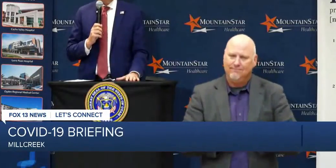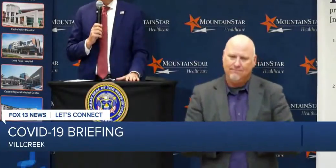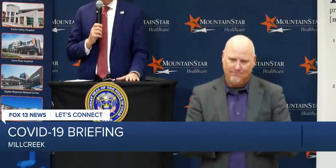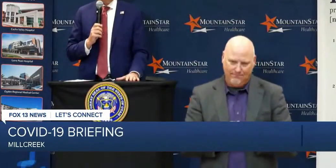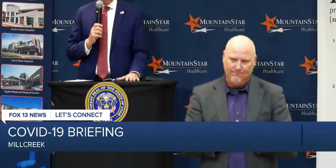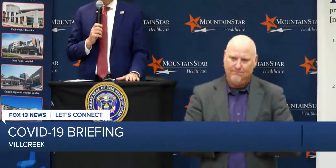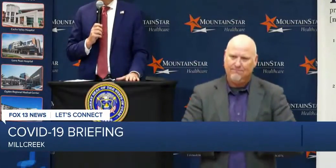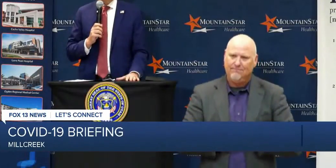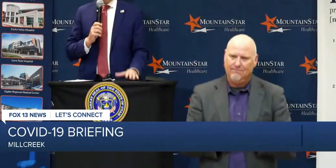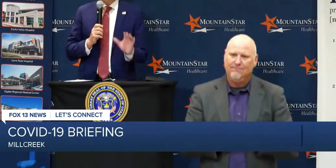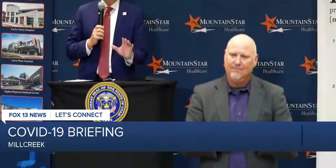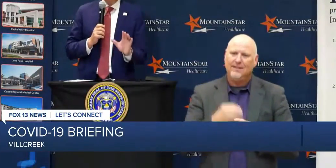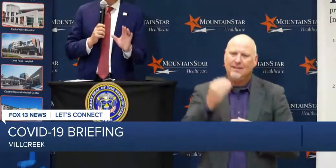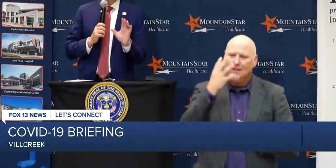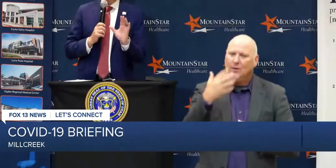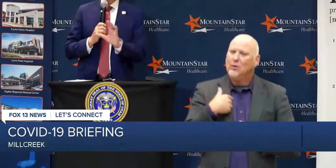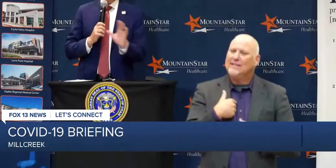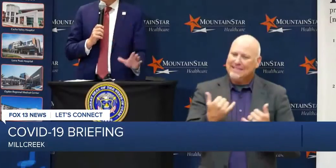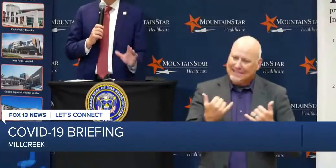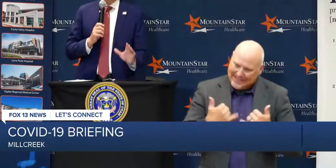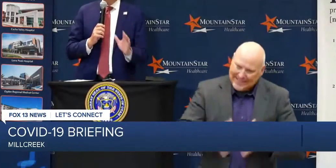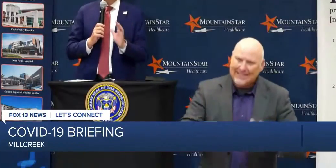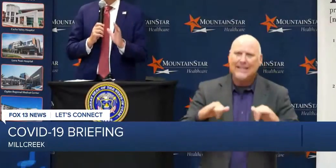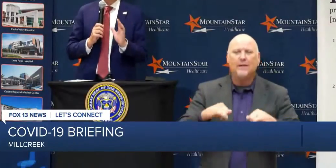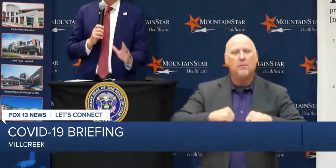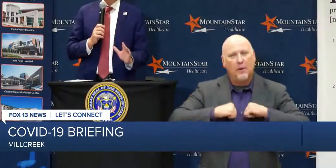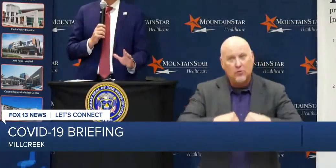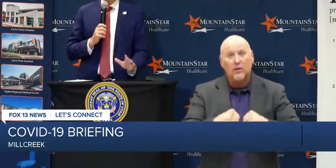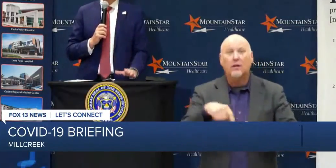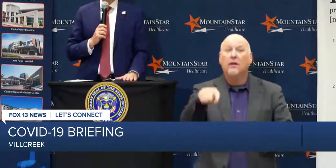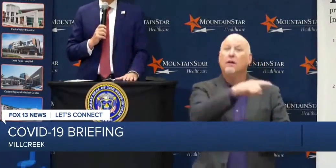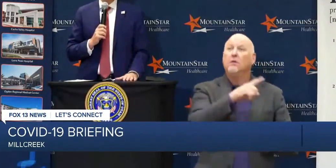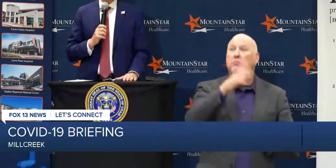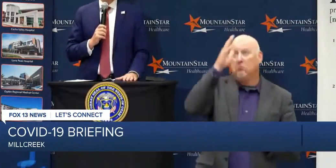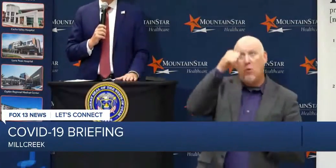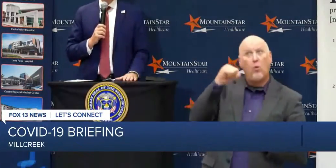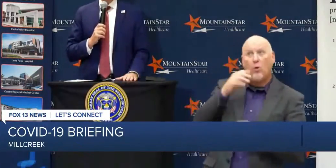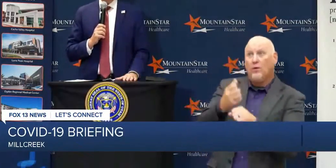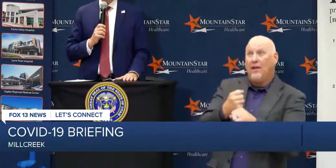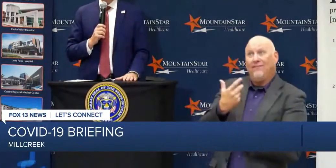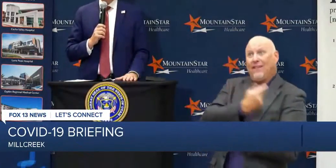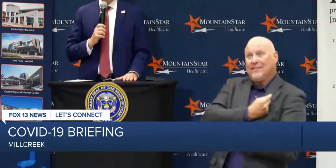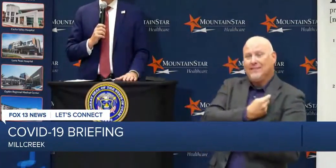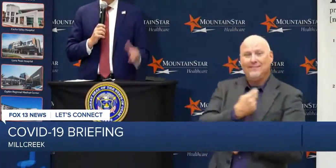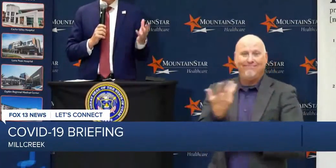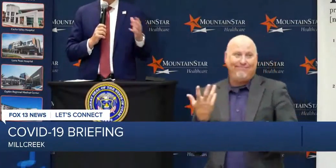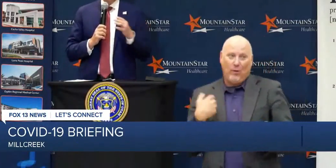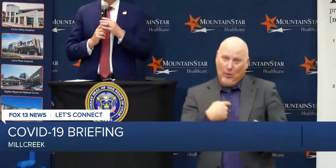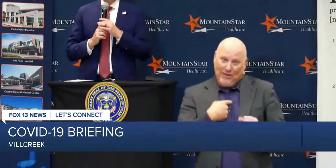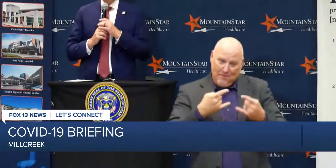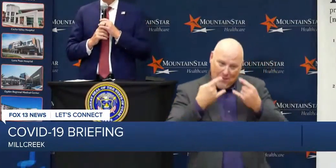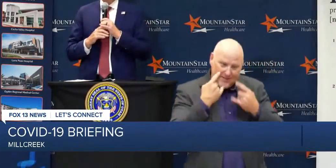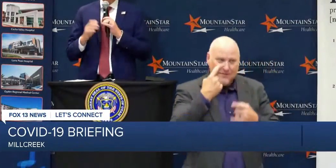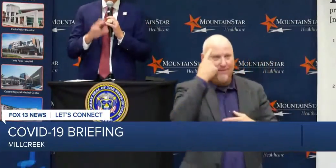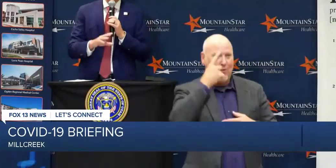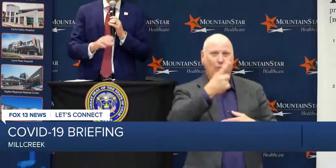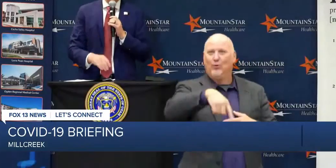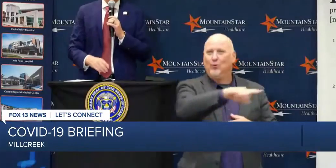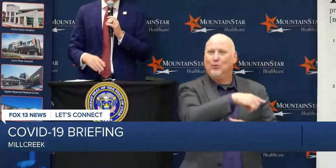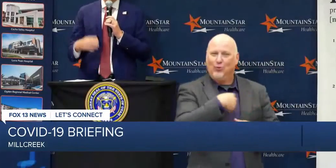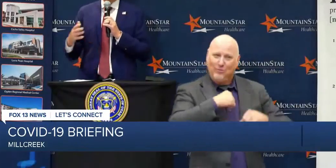who have the opportunity to do so. Also, I'm guessing that the Venn diagram of people who are vaccinated